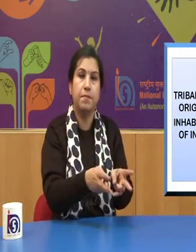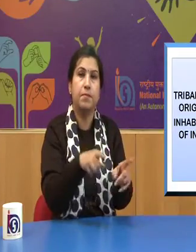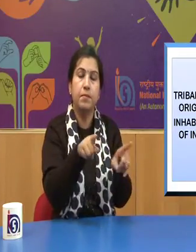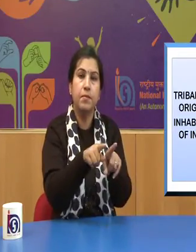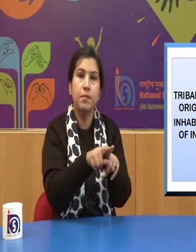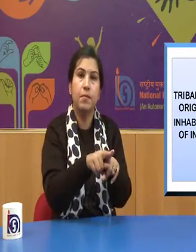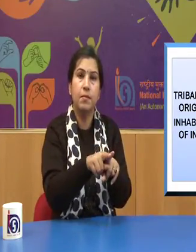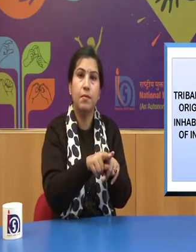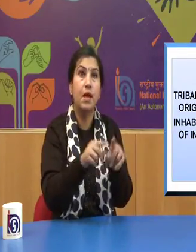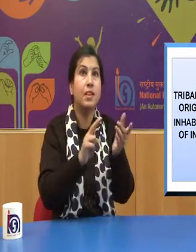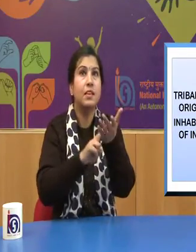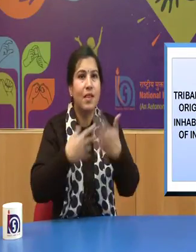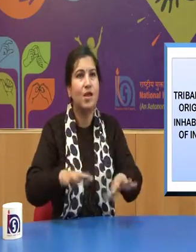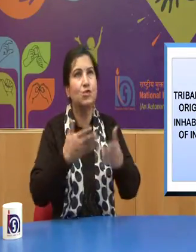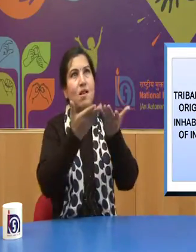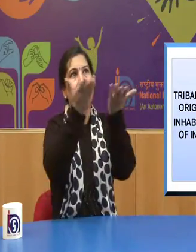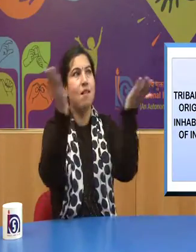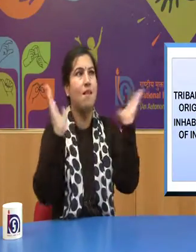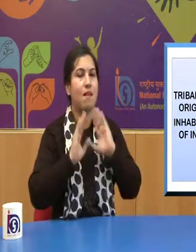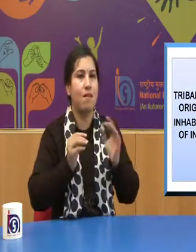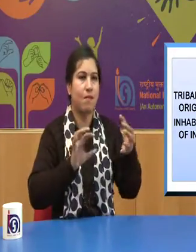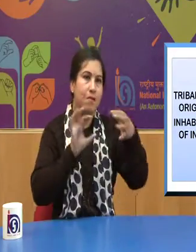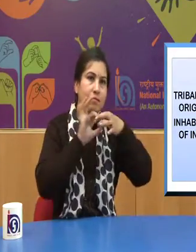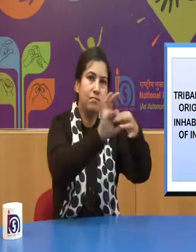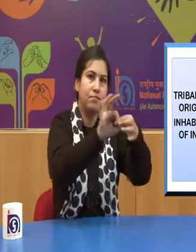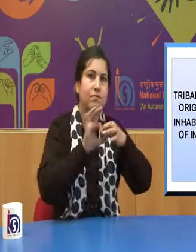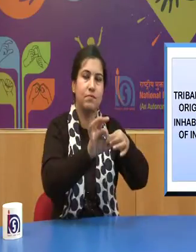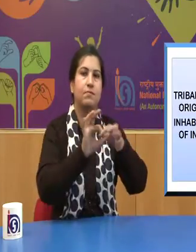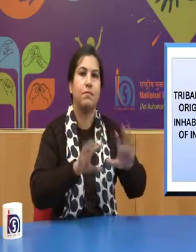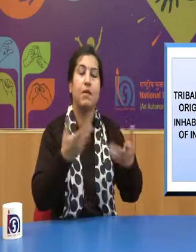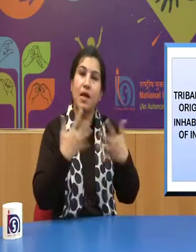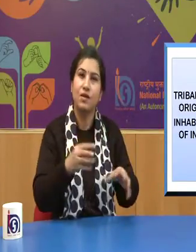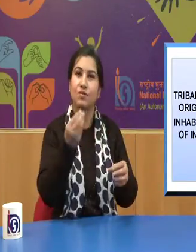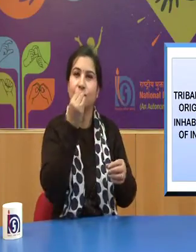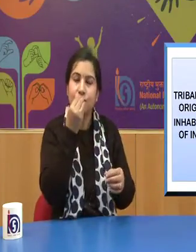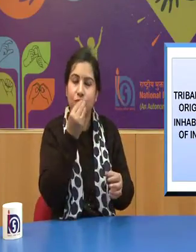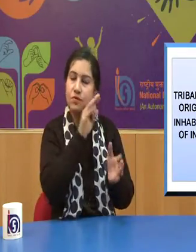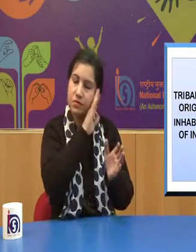and they are dependent upon environment for their basic needs.